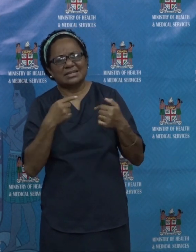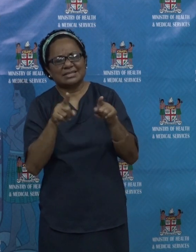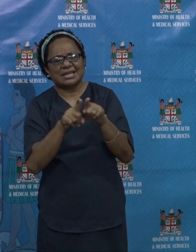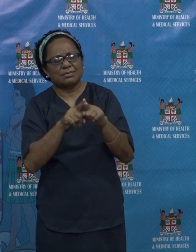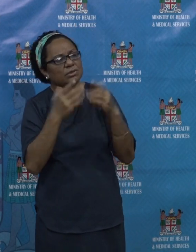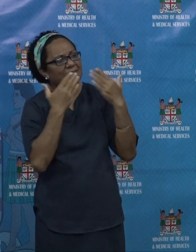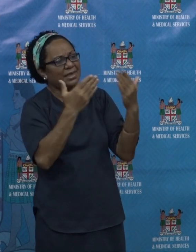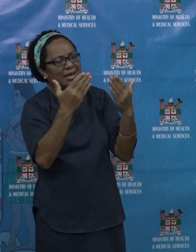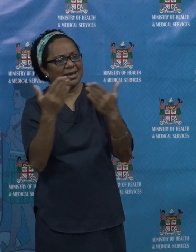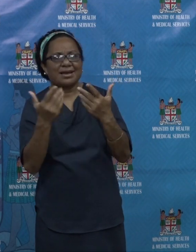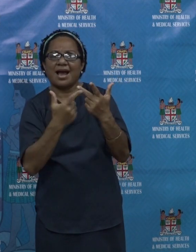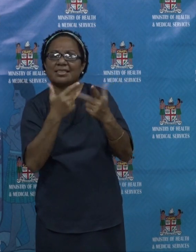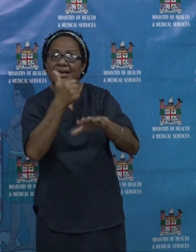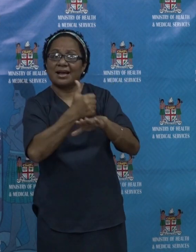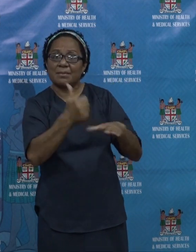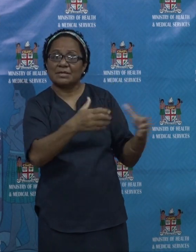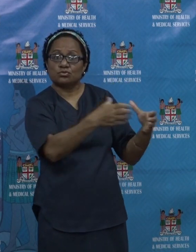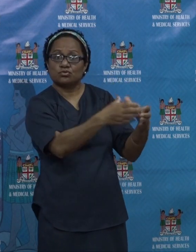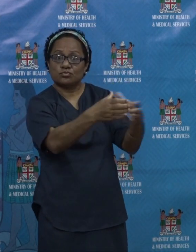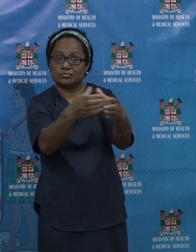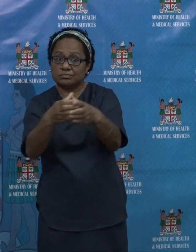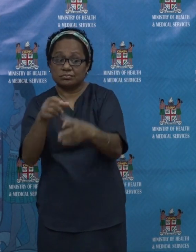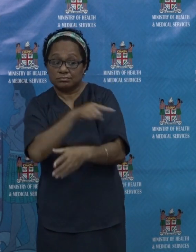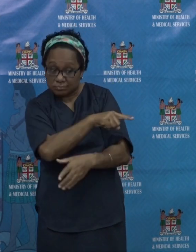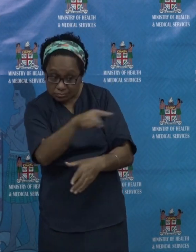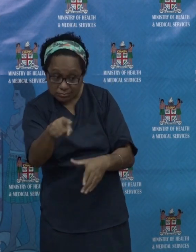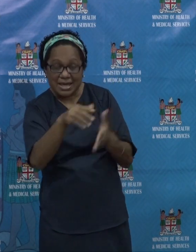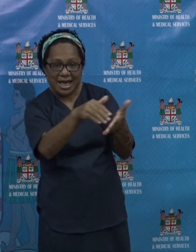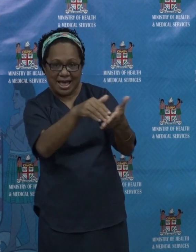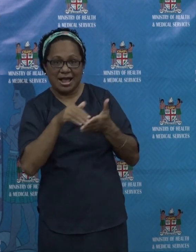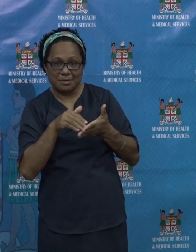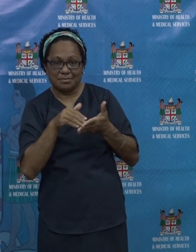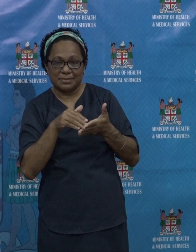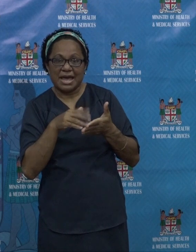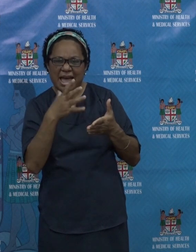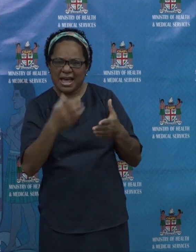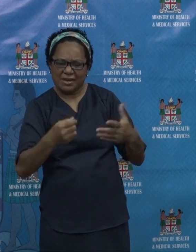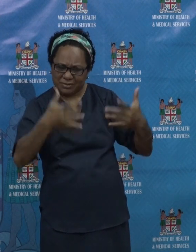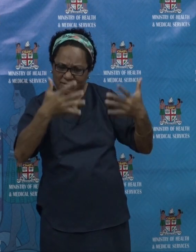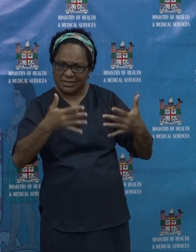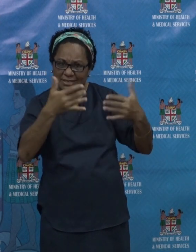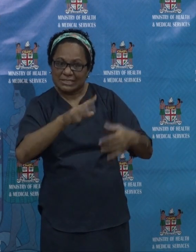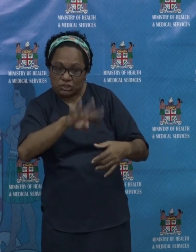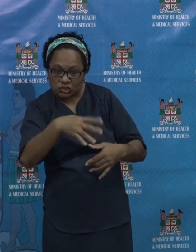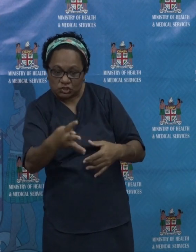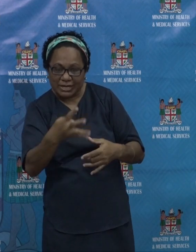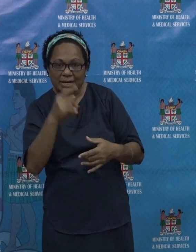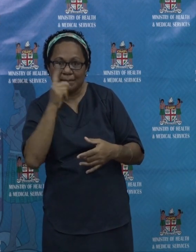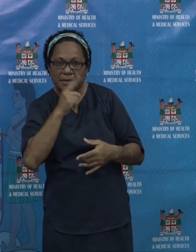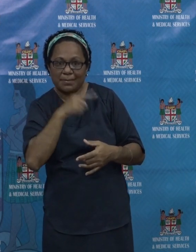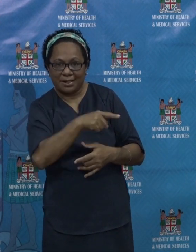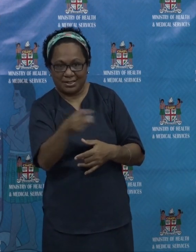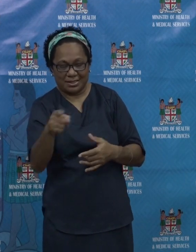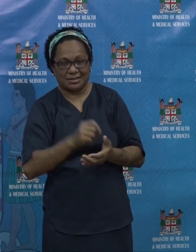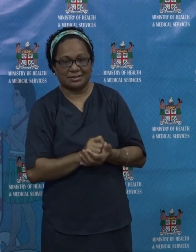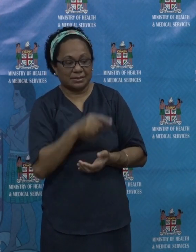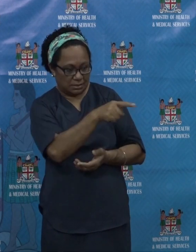and agencies that assisted in creating the monitoring database and helping us with this monitoring